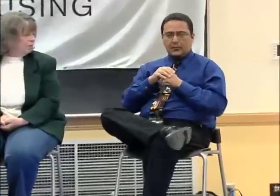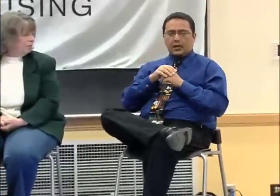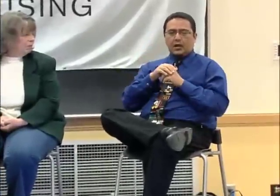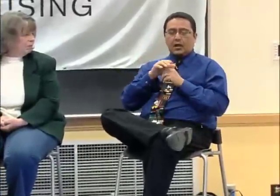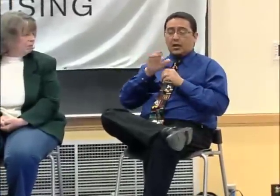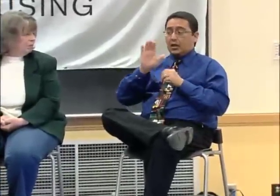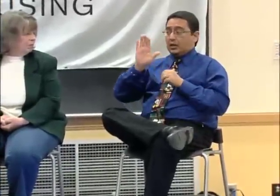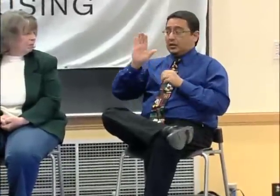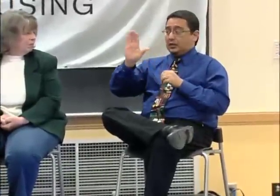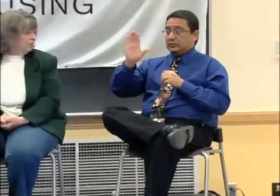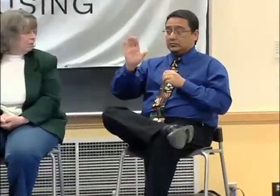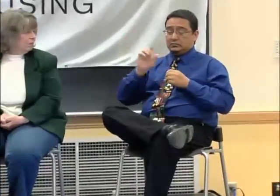understand.